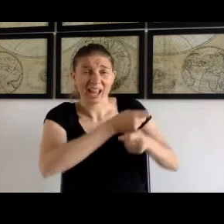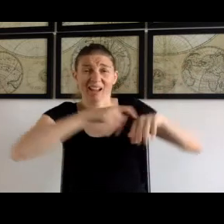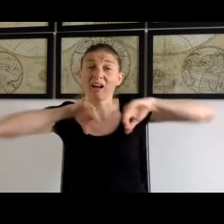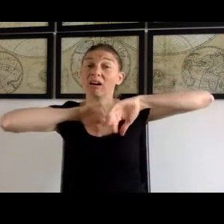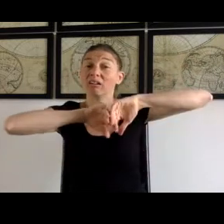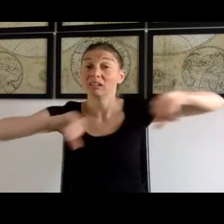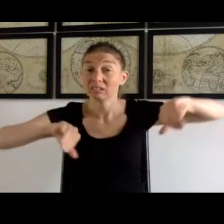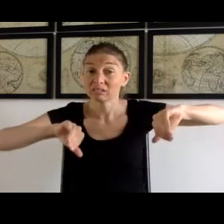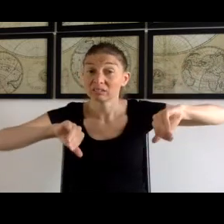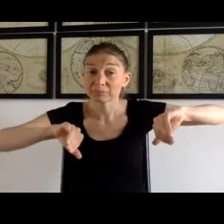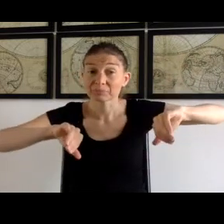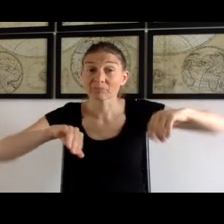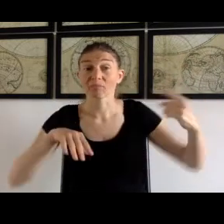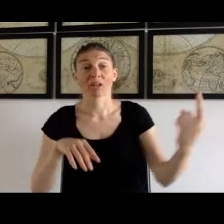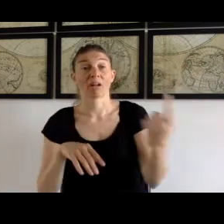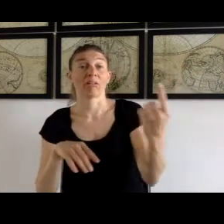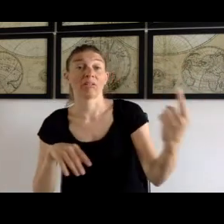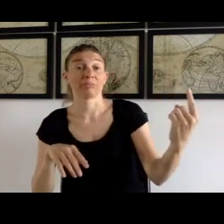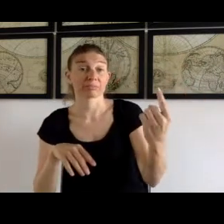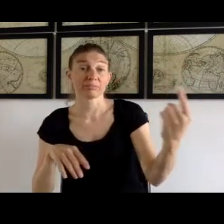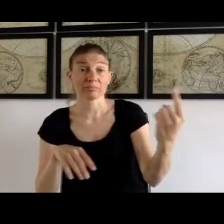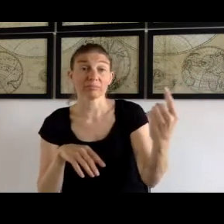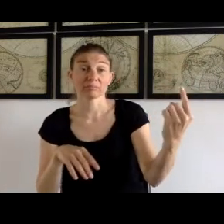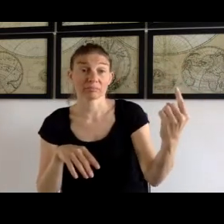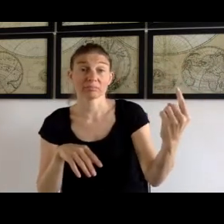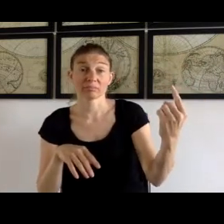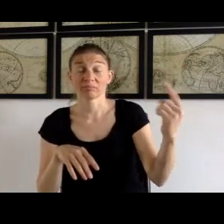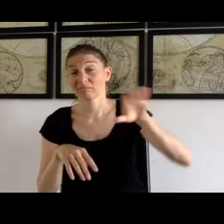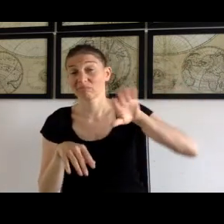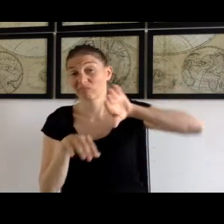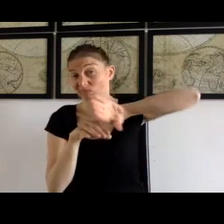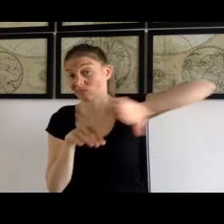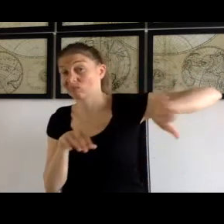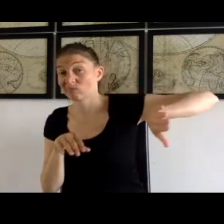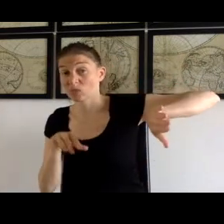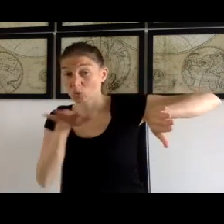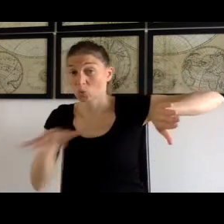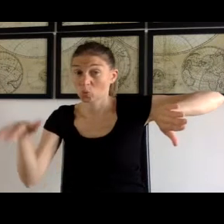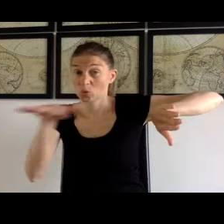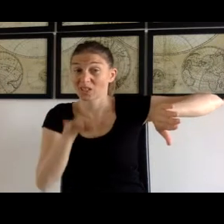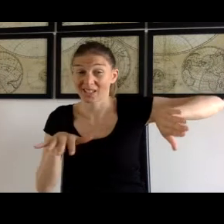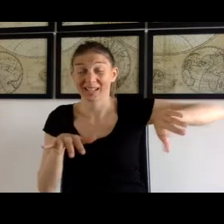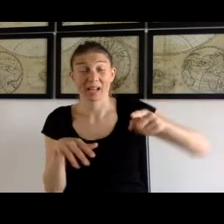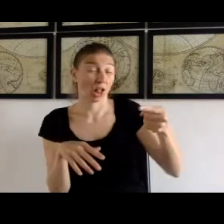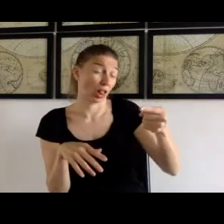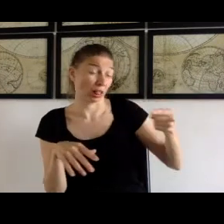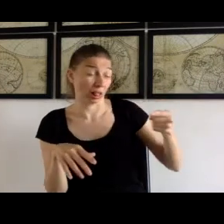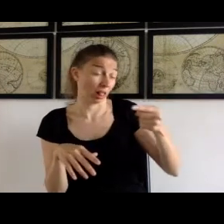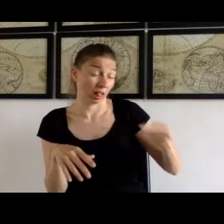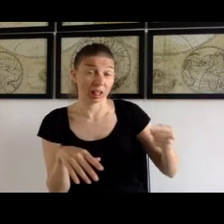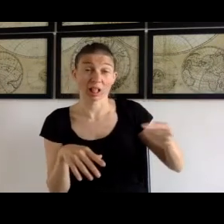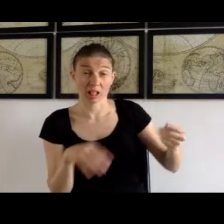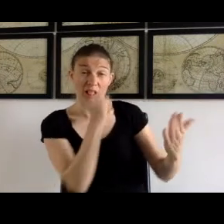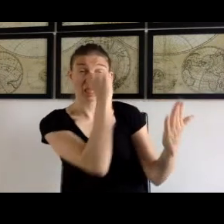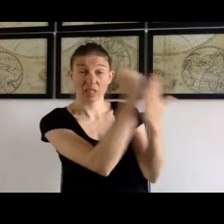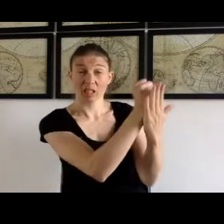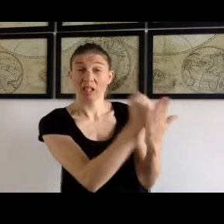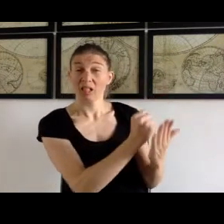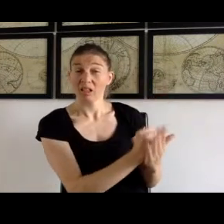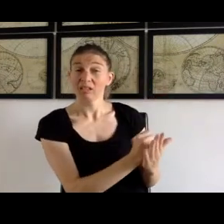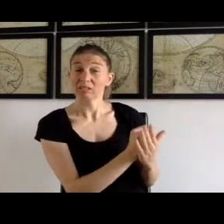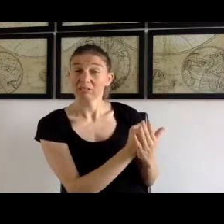exactly a person that receive hard level of the negative issue. The experience